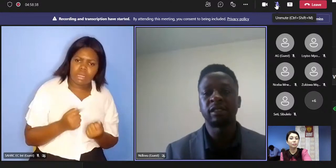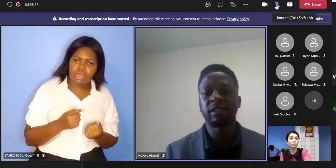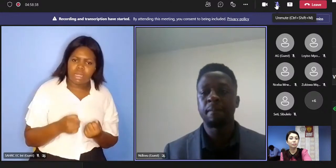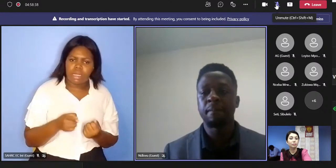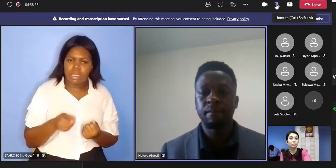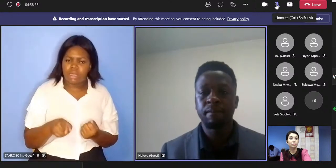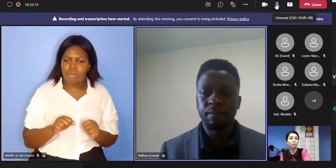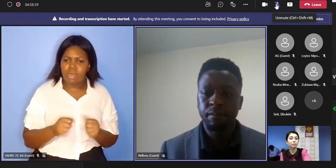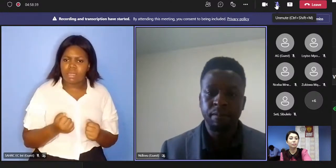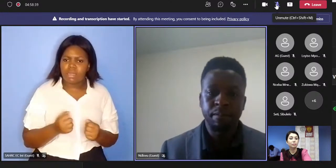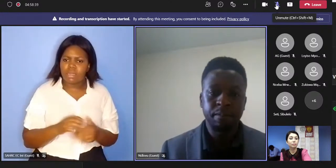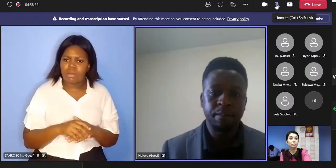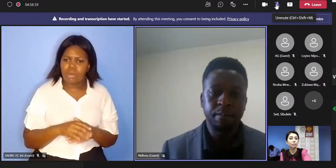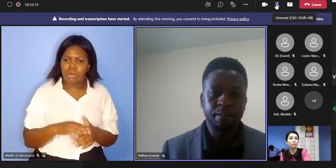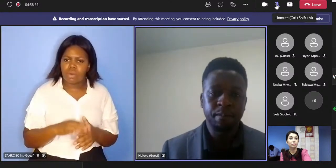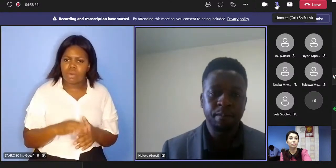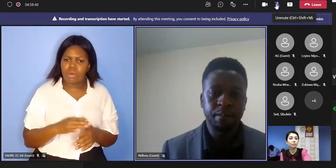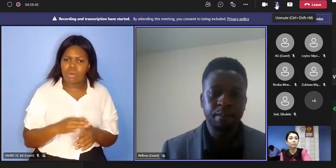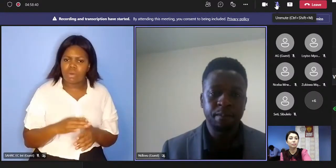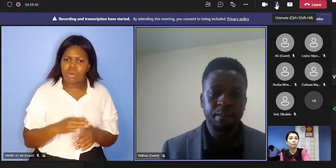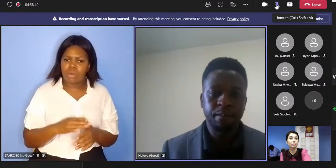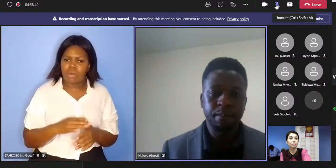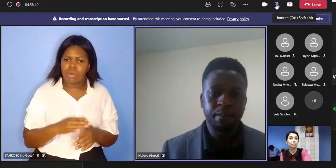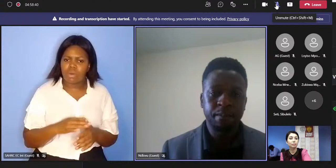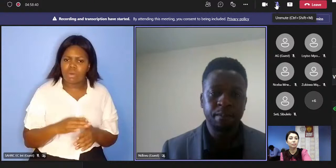or what their convictions are.